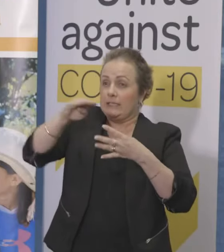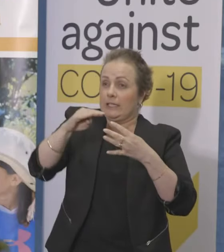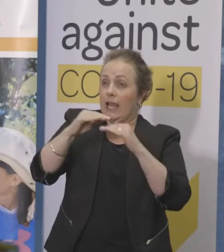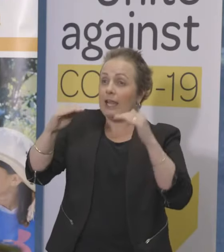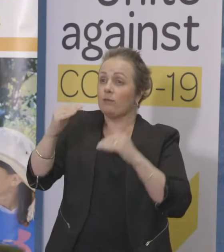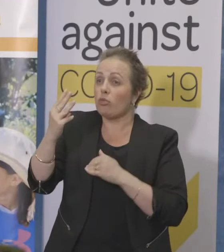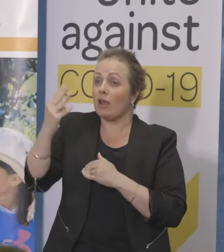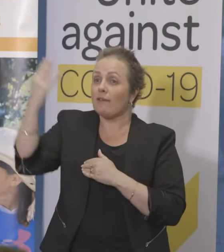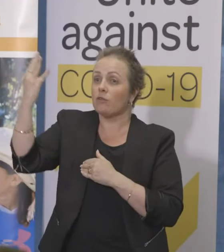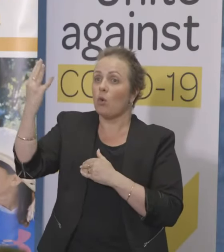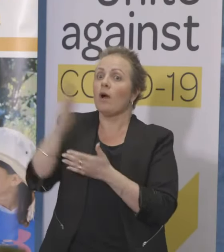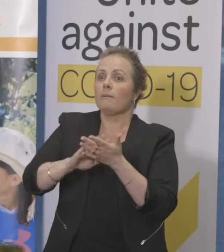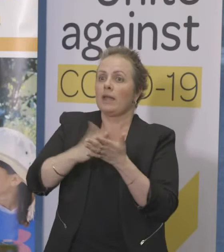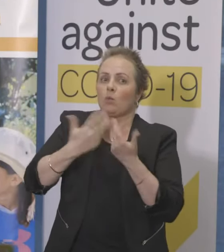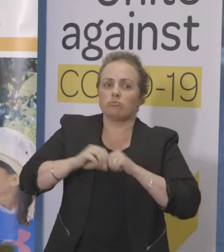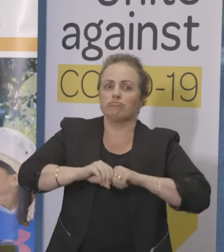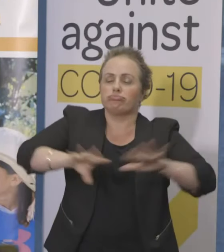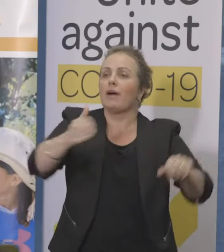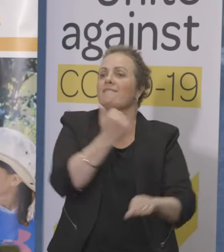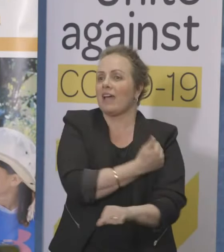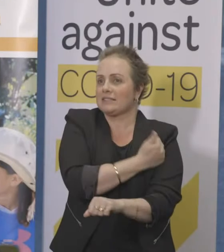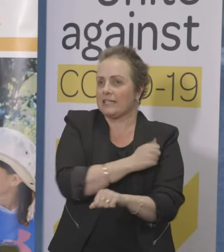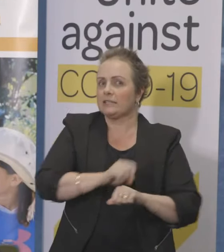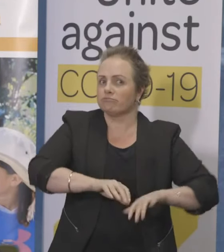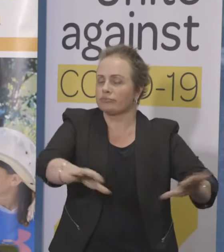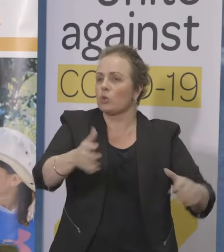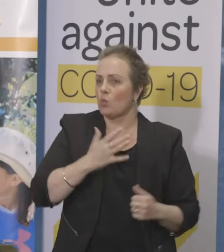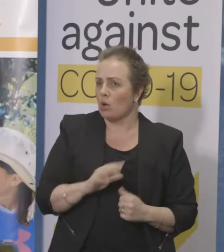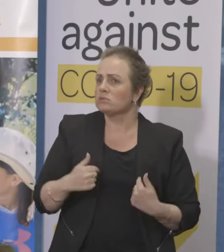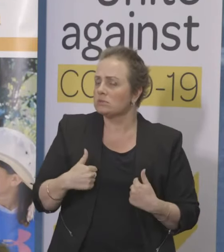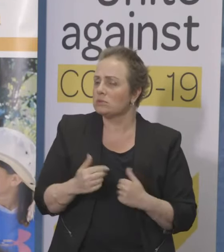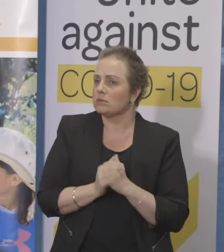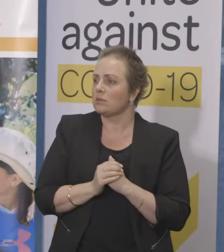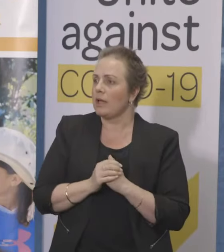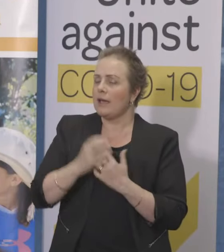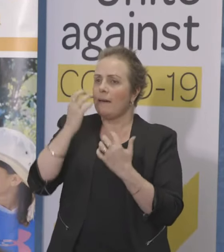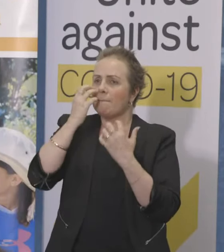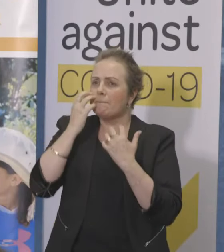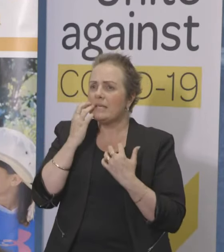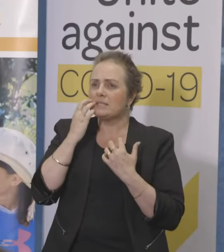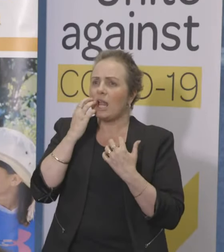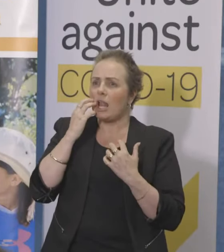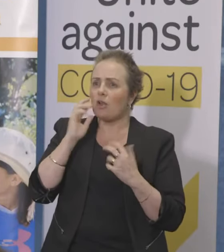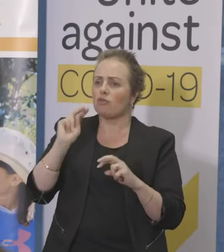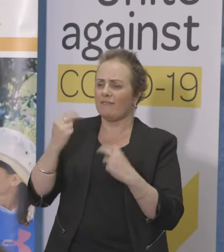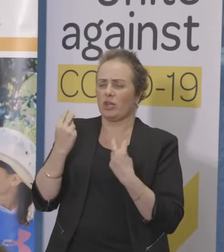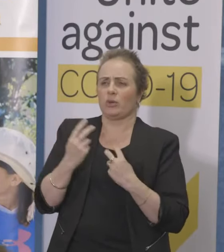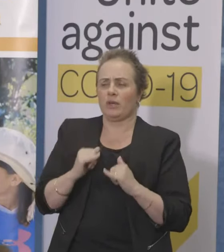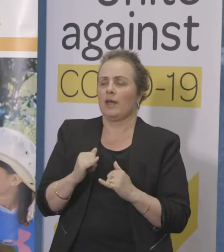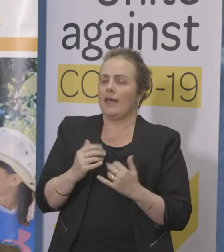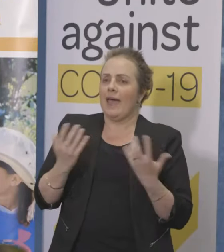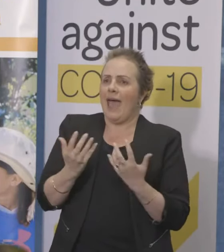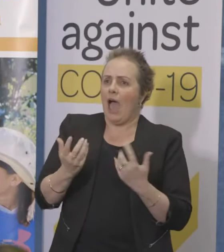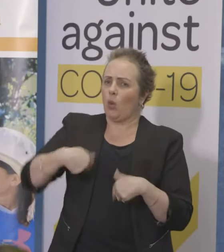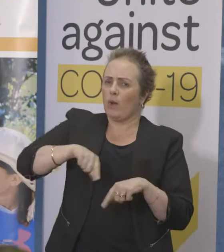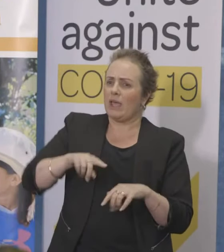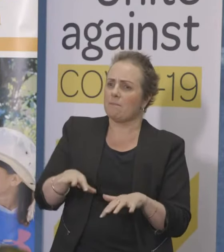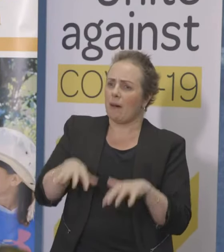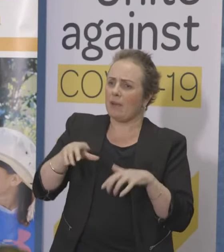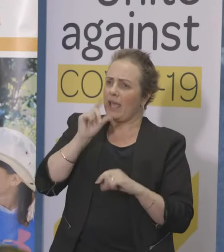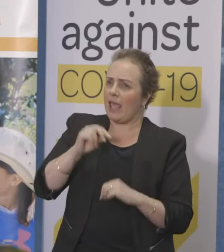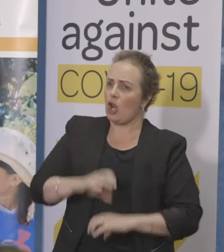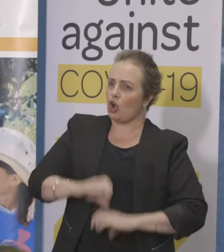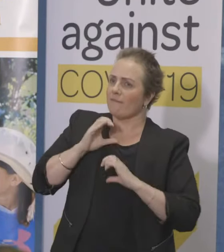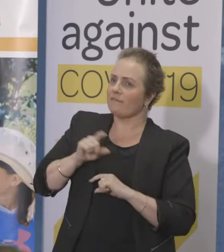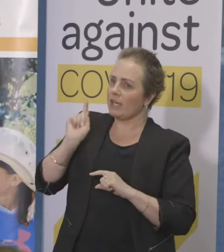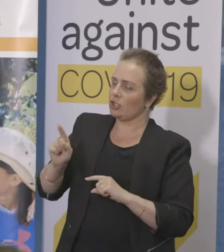to get the vaccination out there. And the measles review is scathing on many issues. How can the public have confidence you're